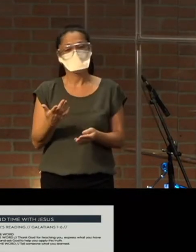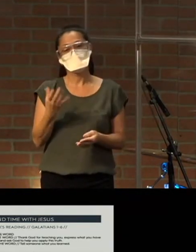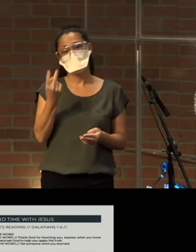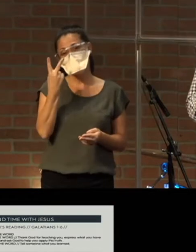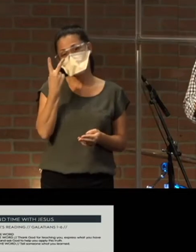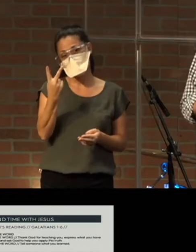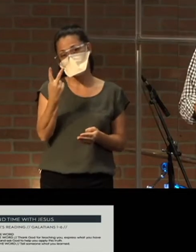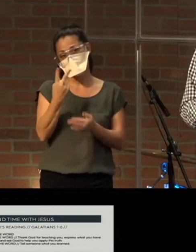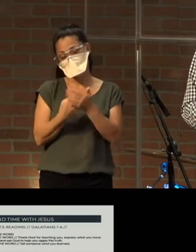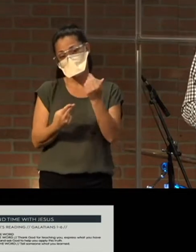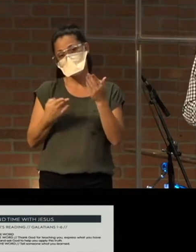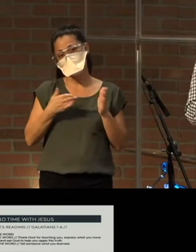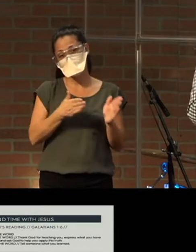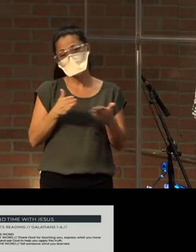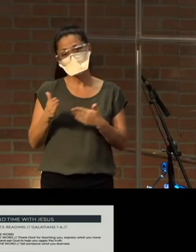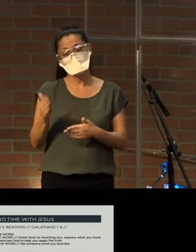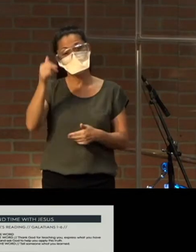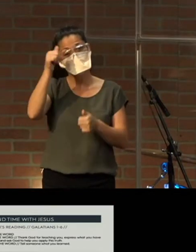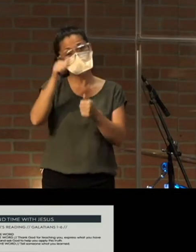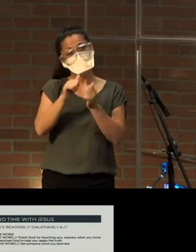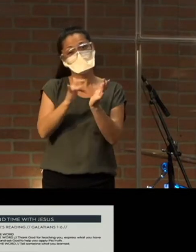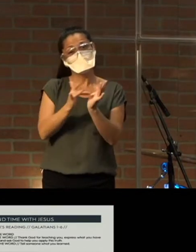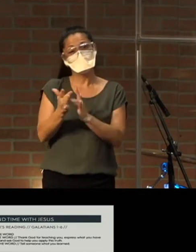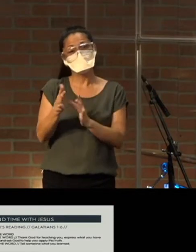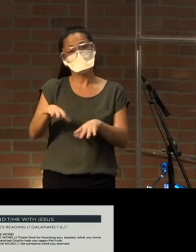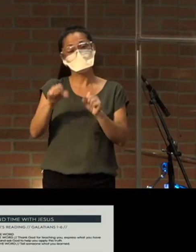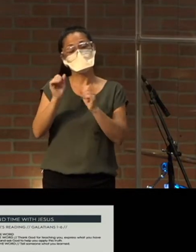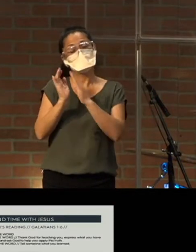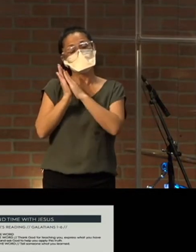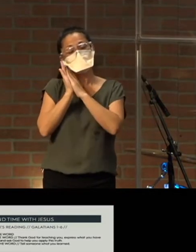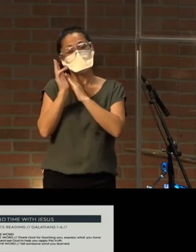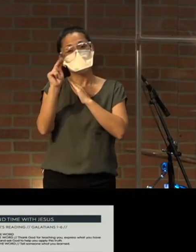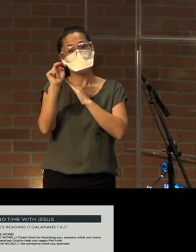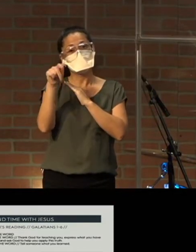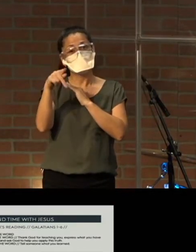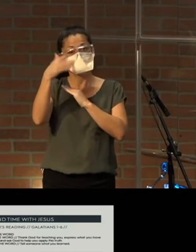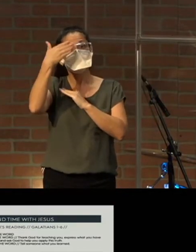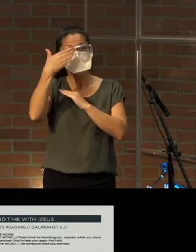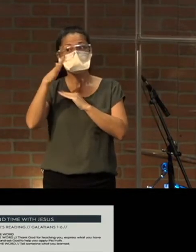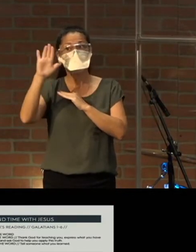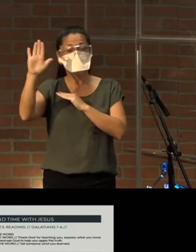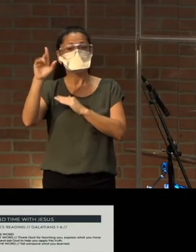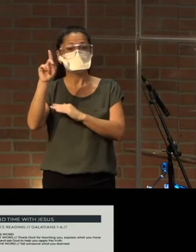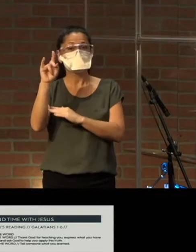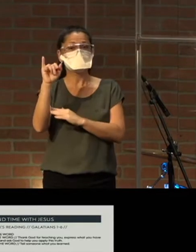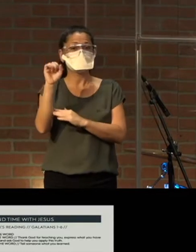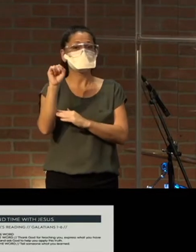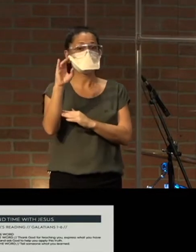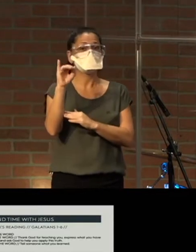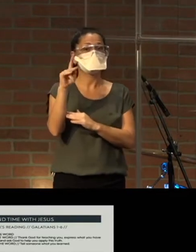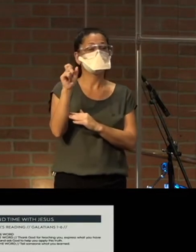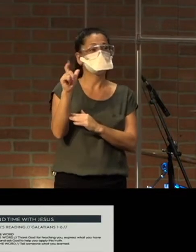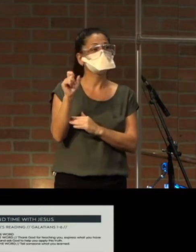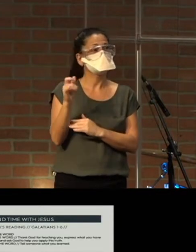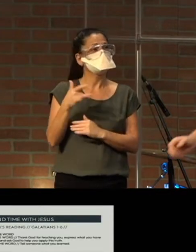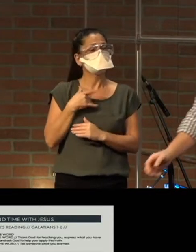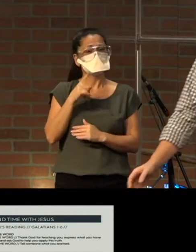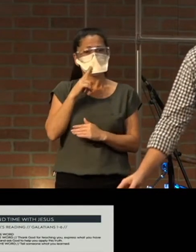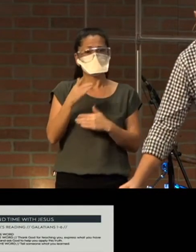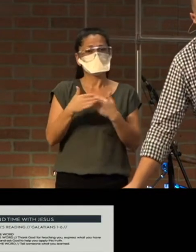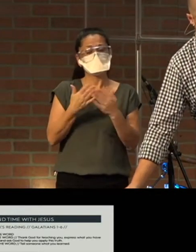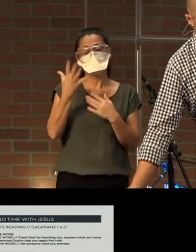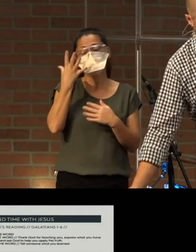remember, Jesus took naps in front of his disciples. Now, I don't know about you, but you have to feel pretty comfortable to nod off right in